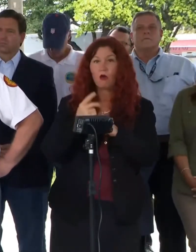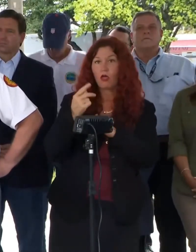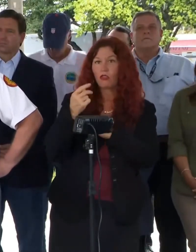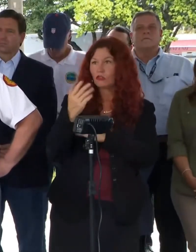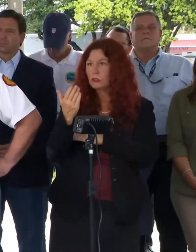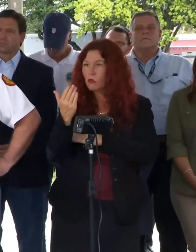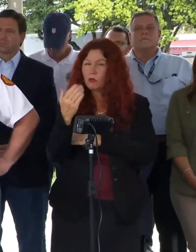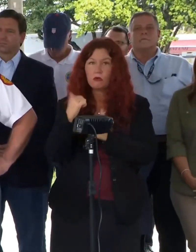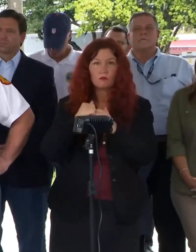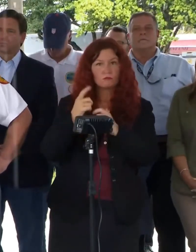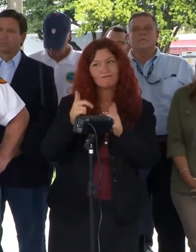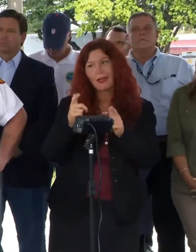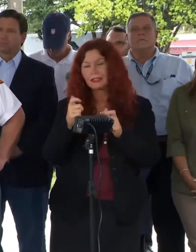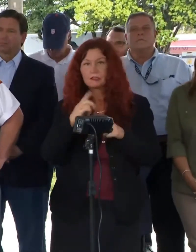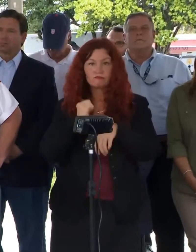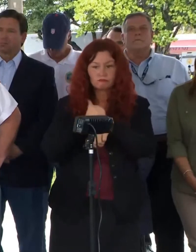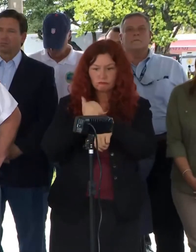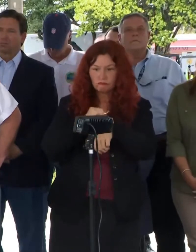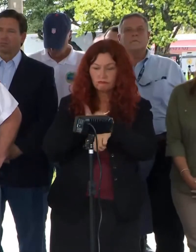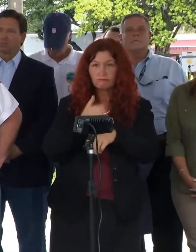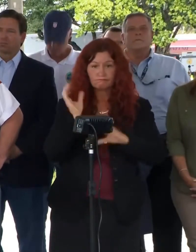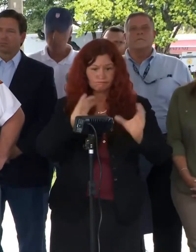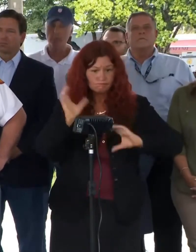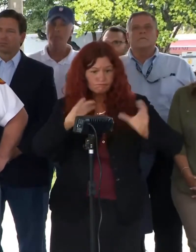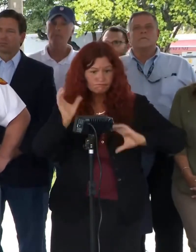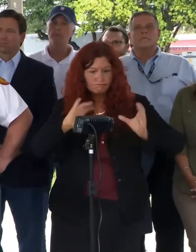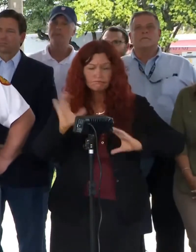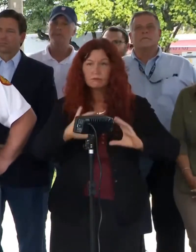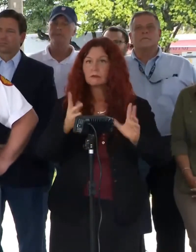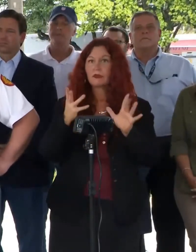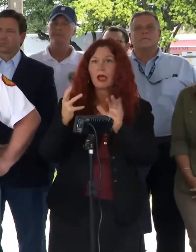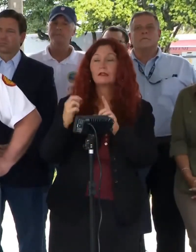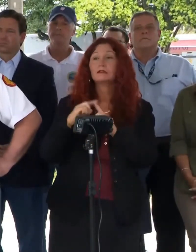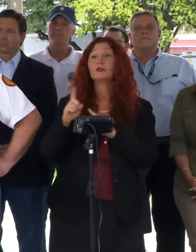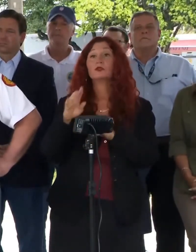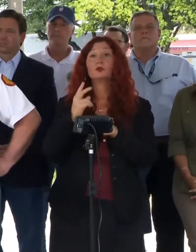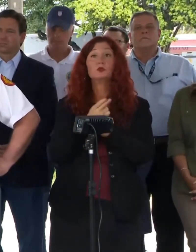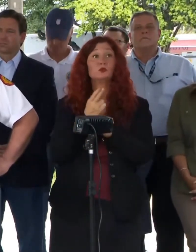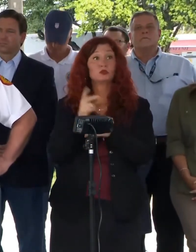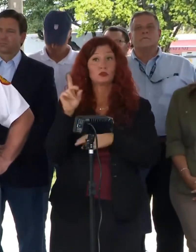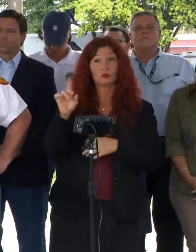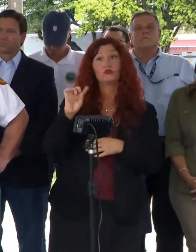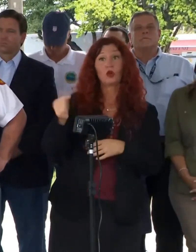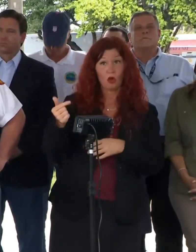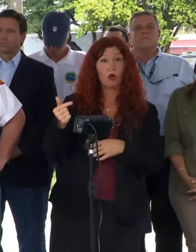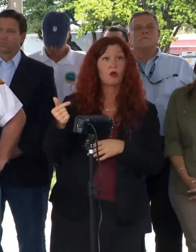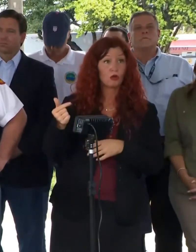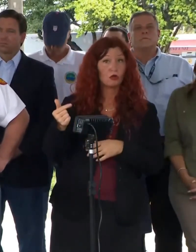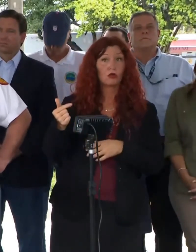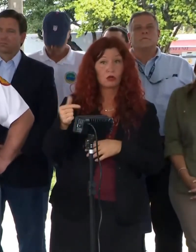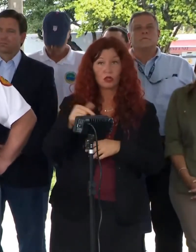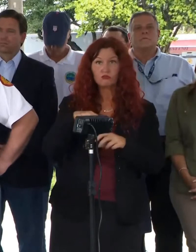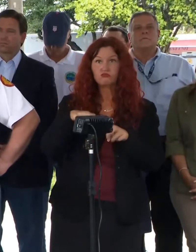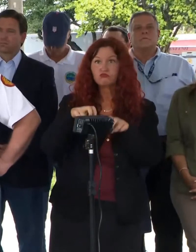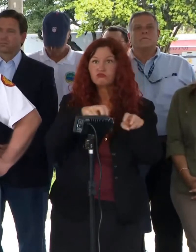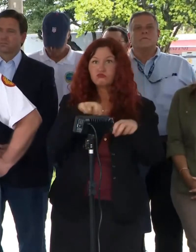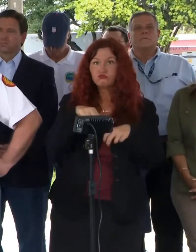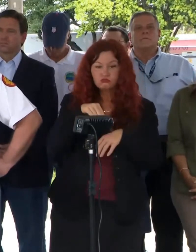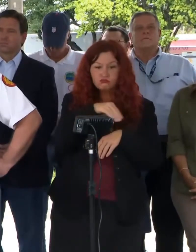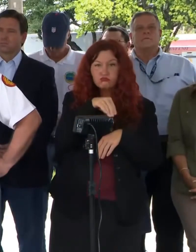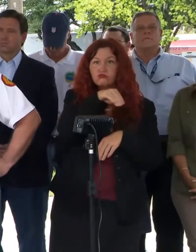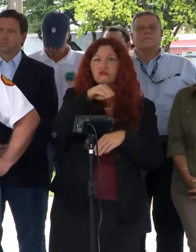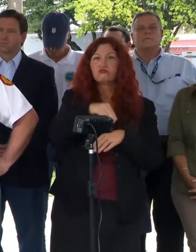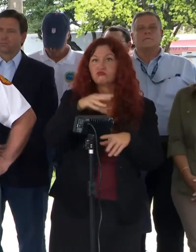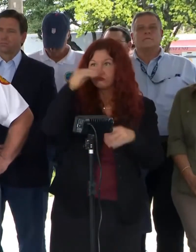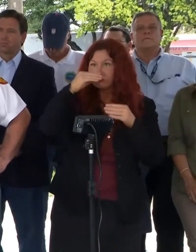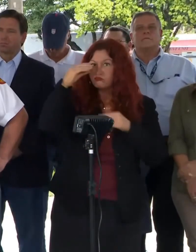things we look for. Constantly running with our canines, our live dogs, searching for hope of life. Using different audible